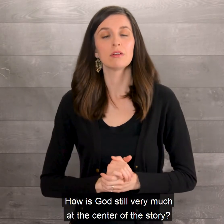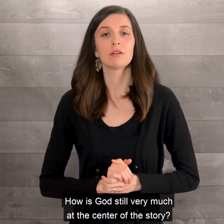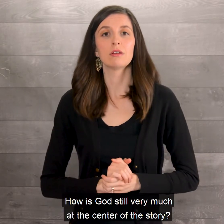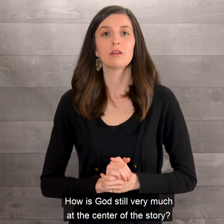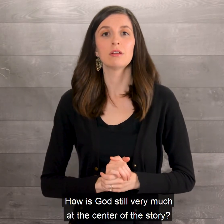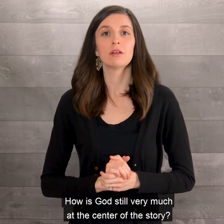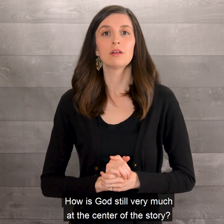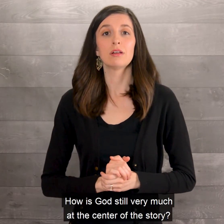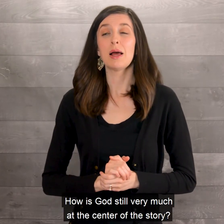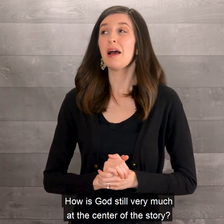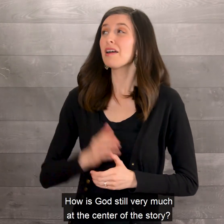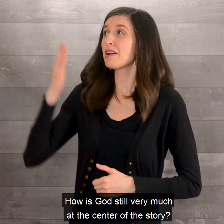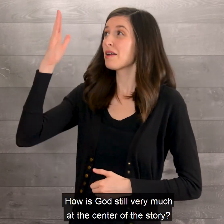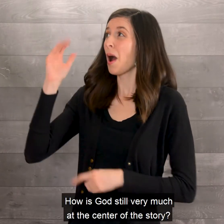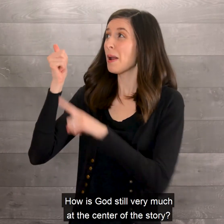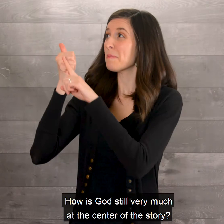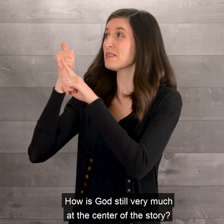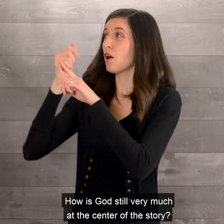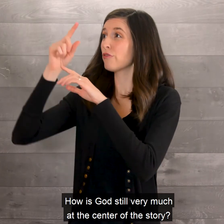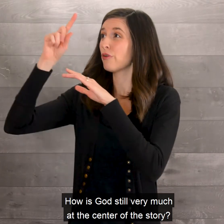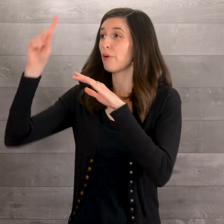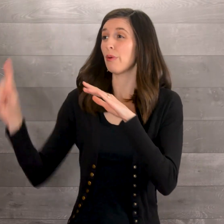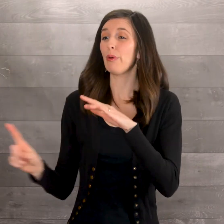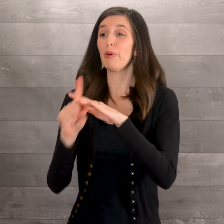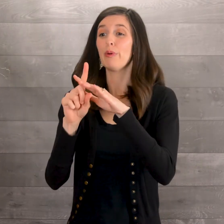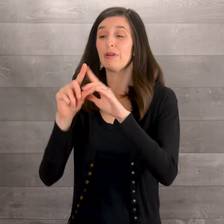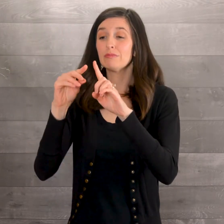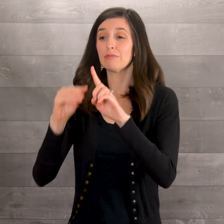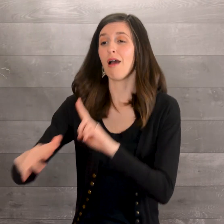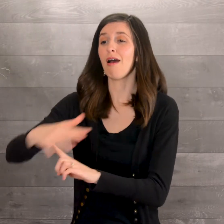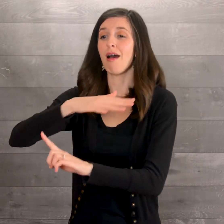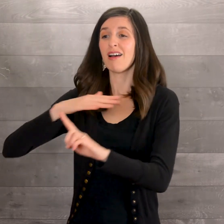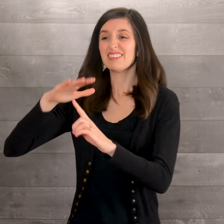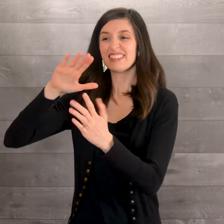How is God still very much at the center of the story?